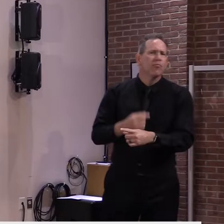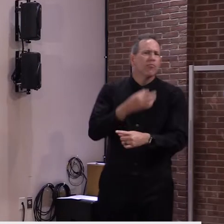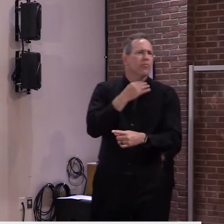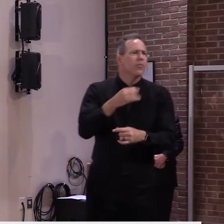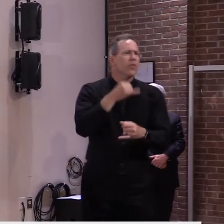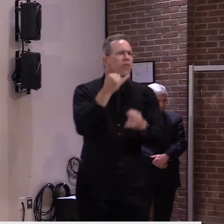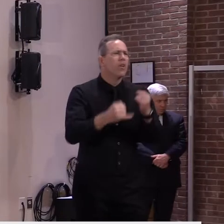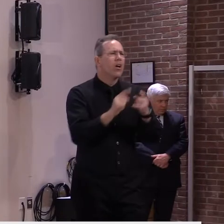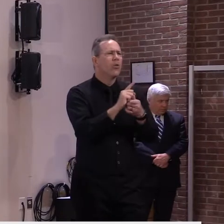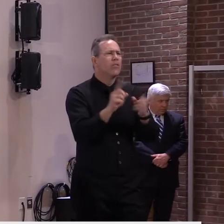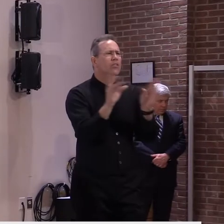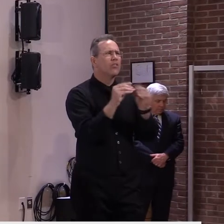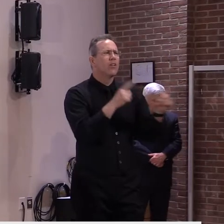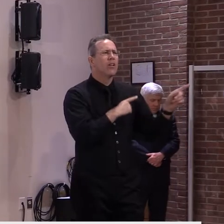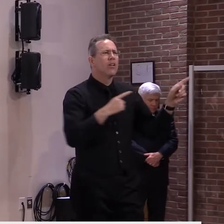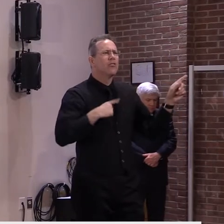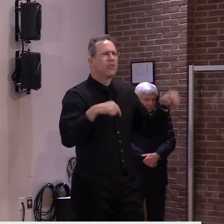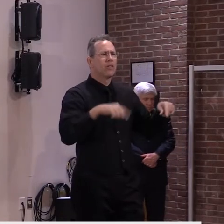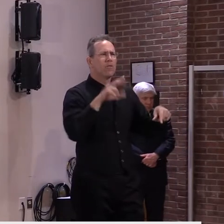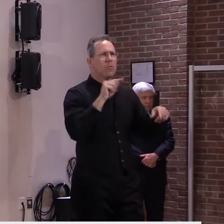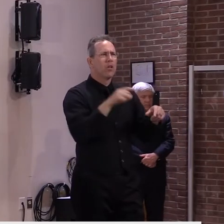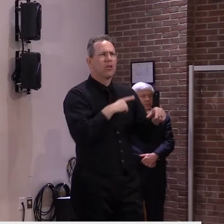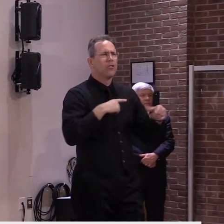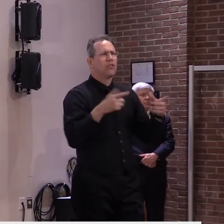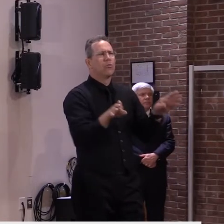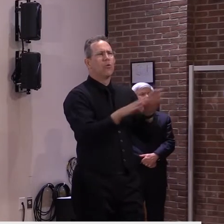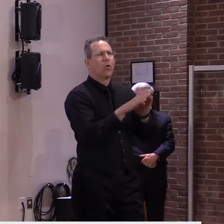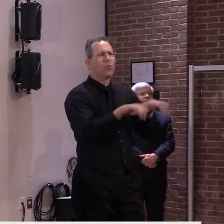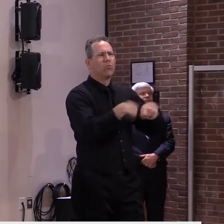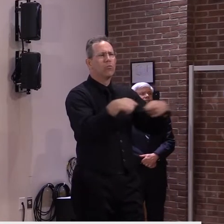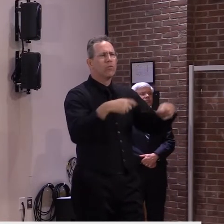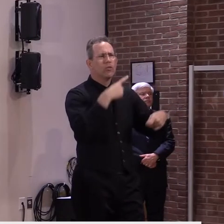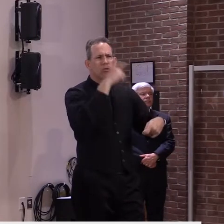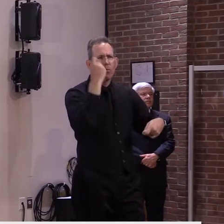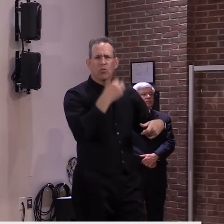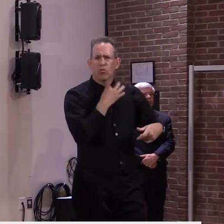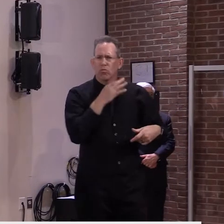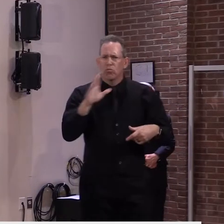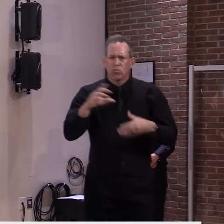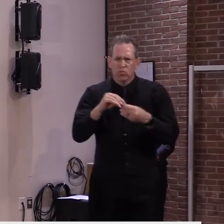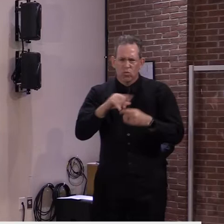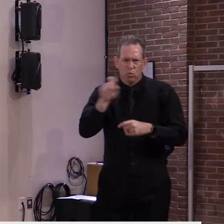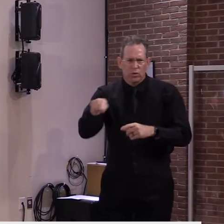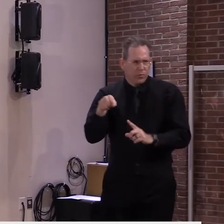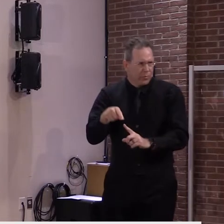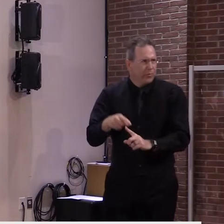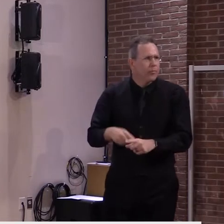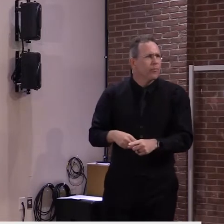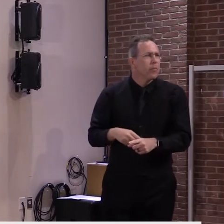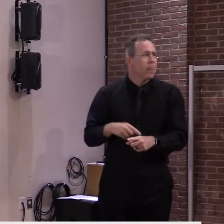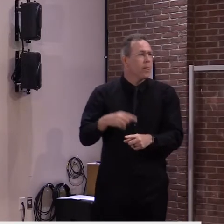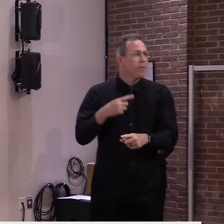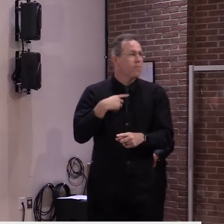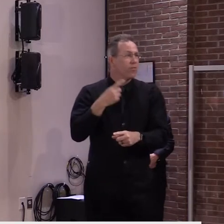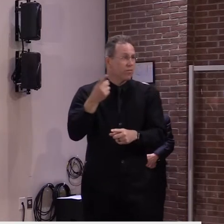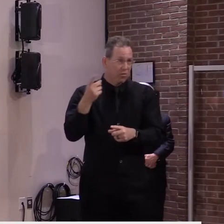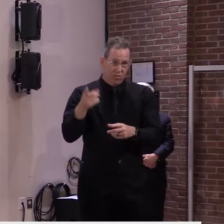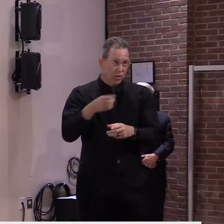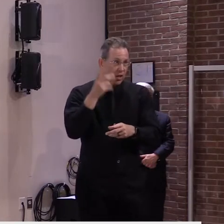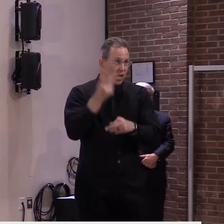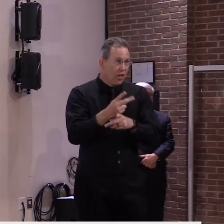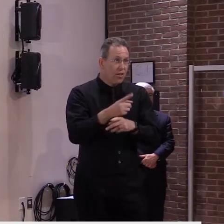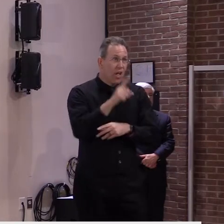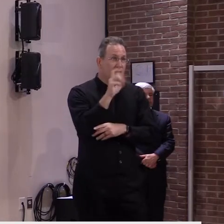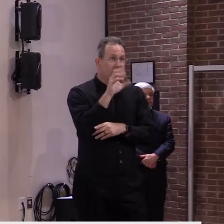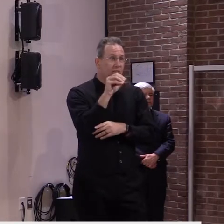very close last night, and they want to keep the $150 million payment to, you know, make a dent in the